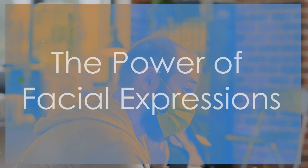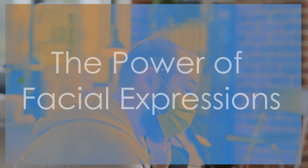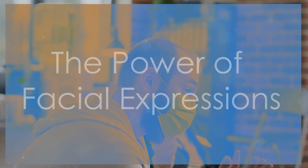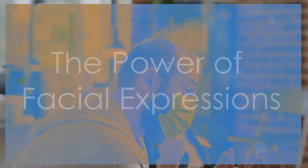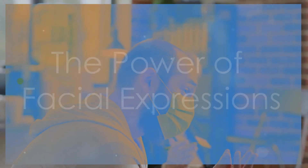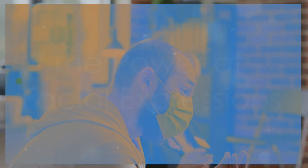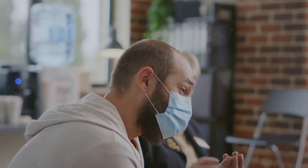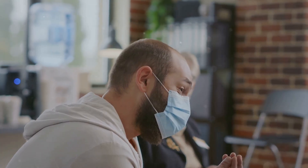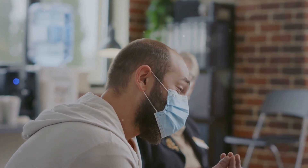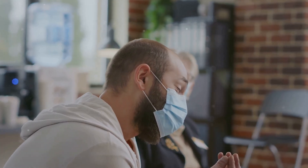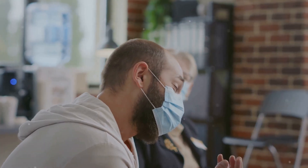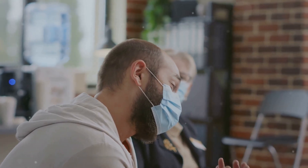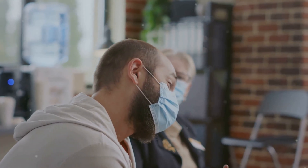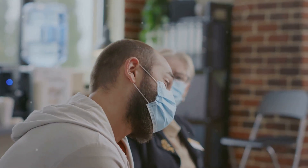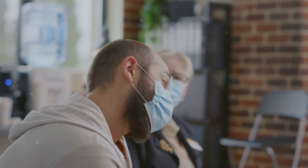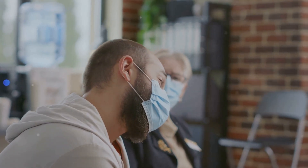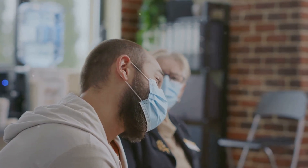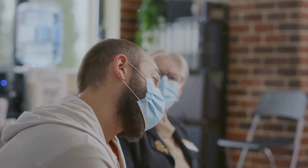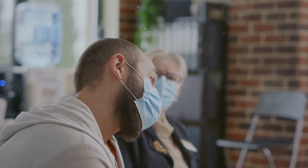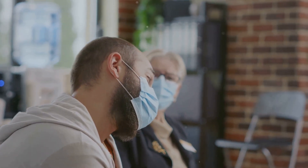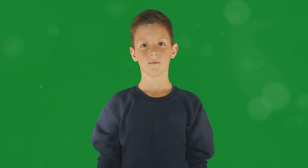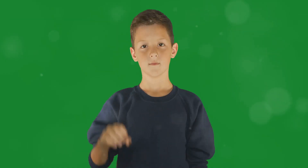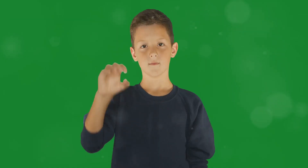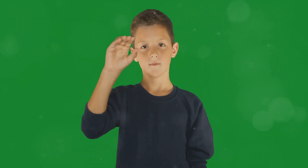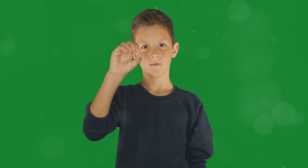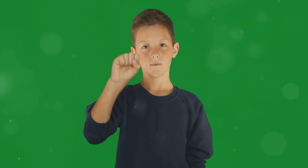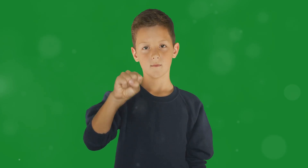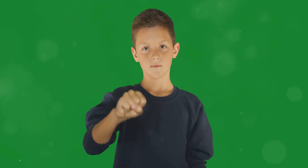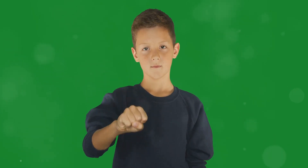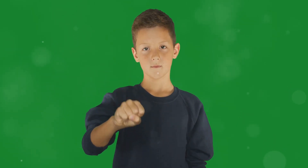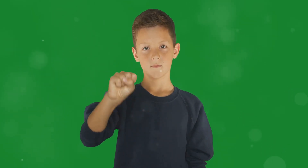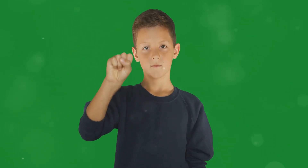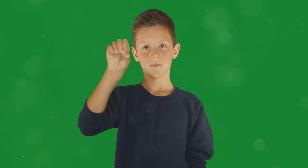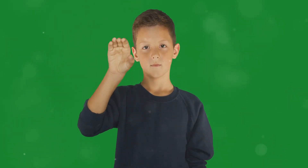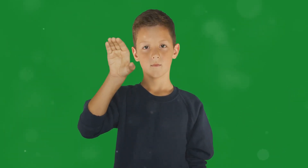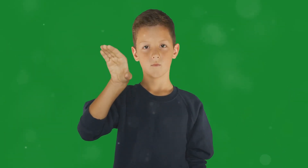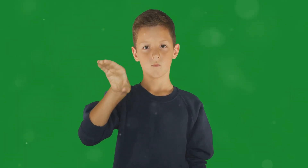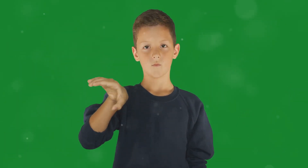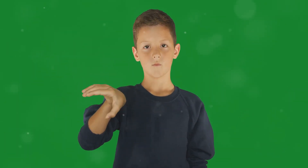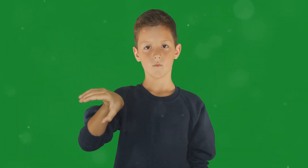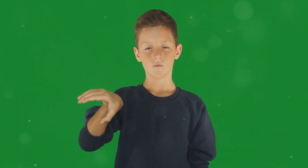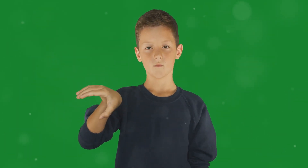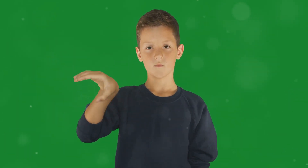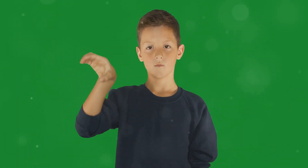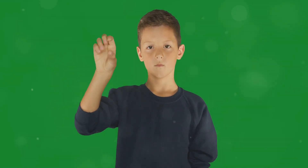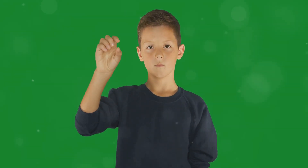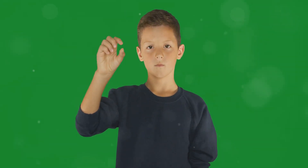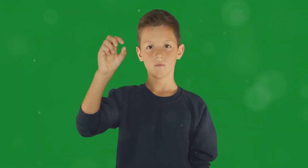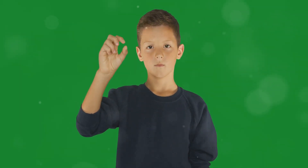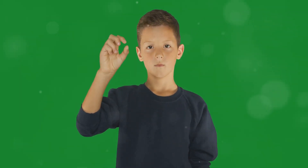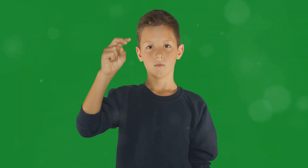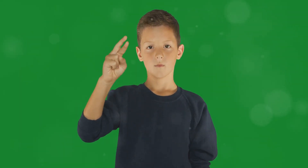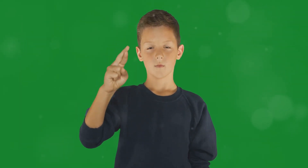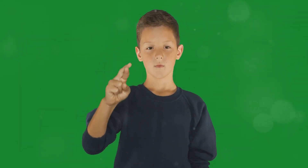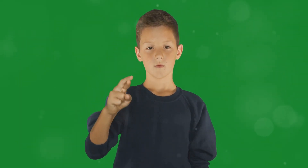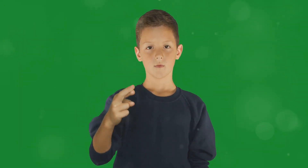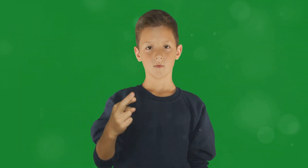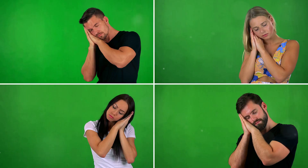Section 5. The power of facial expressions. In ASL, facial expressions are not just add-ons, they're integral to grammar and meaning. They